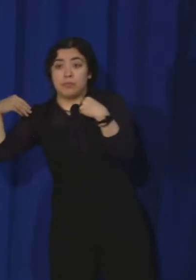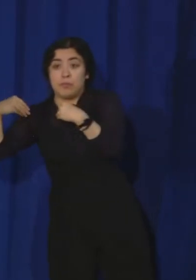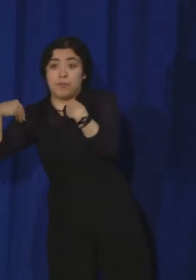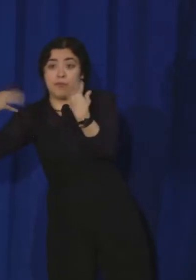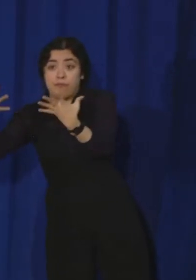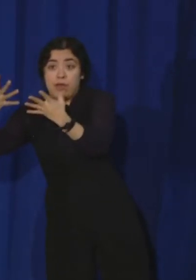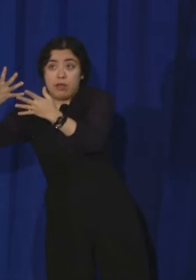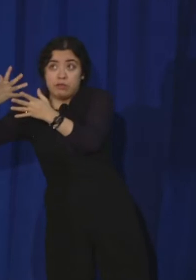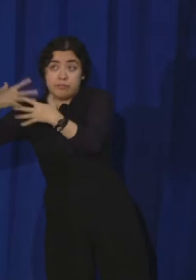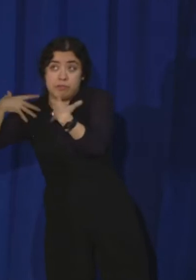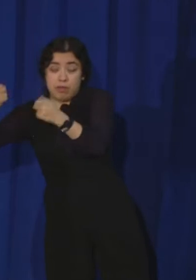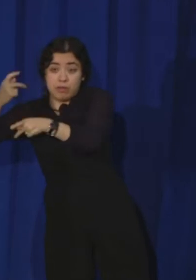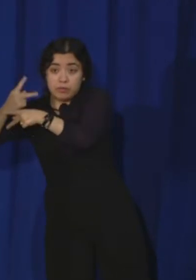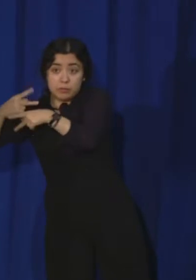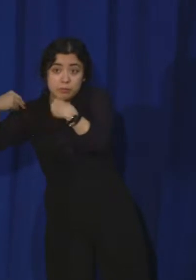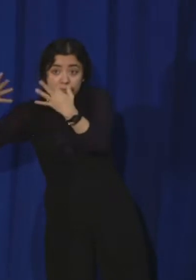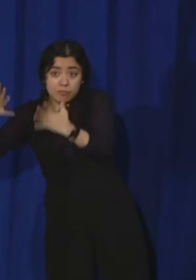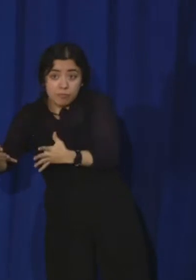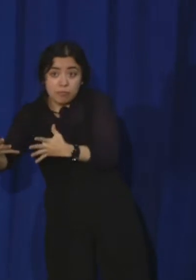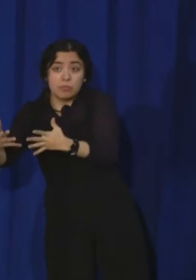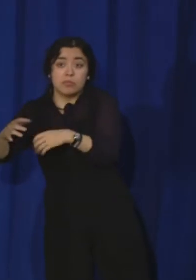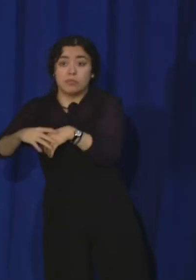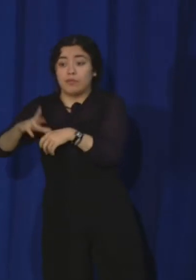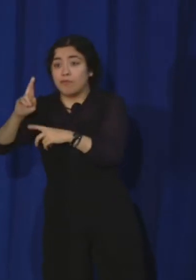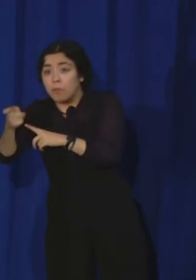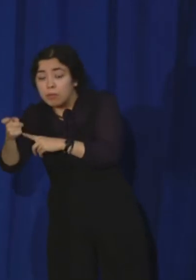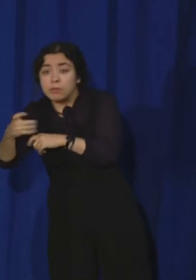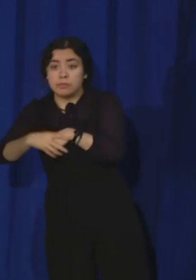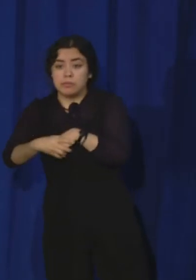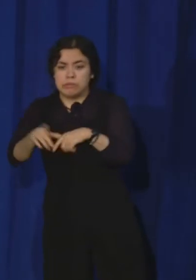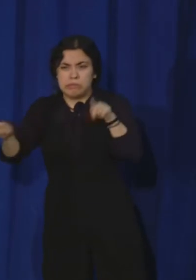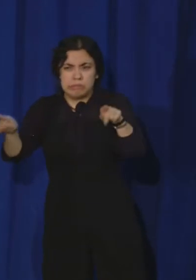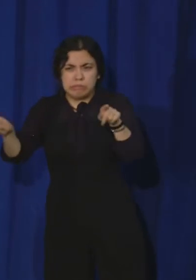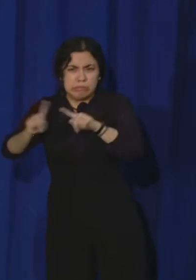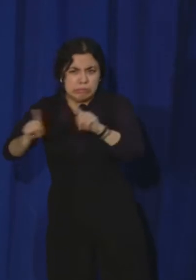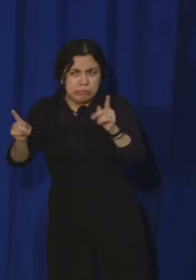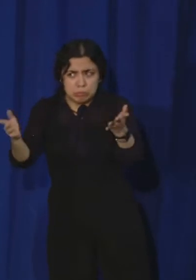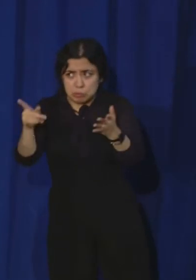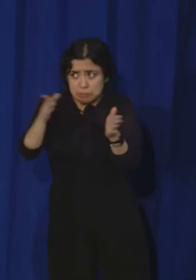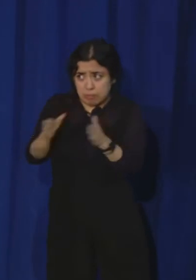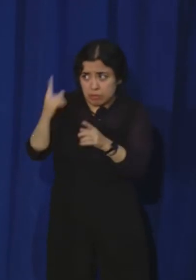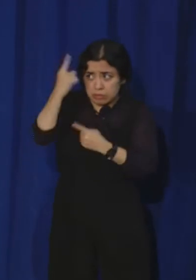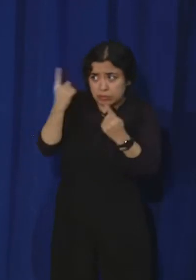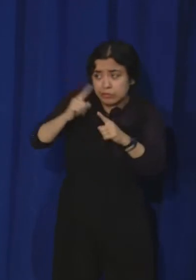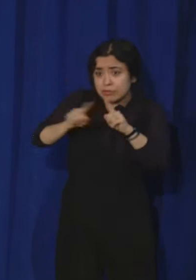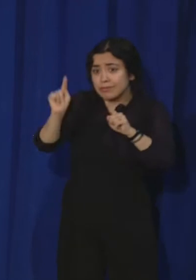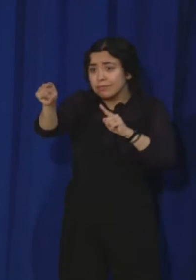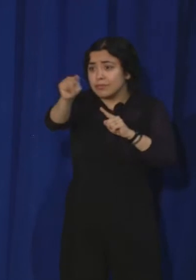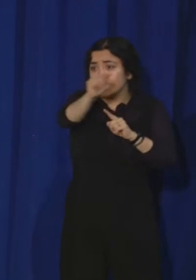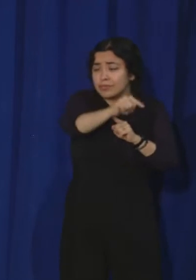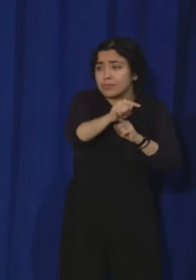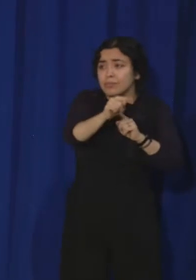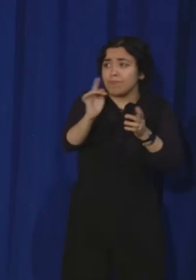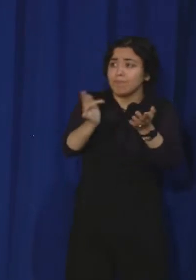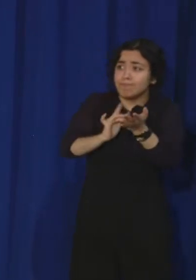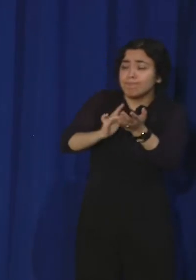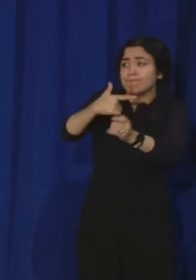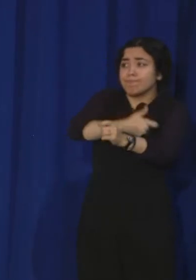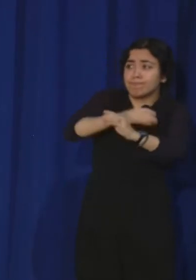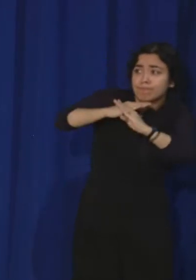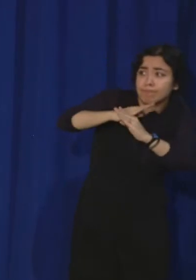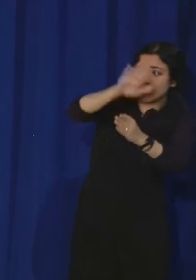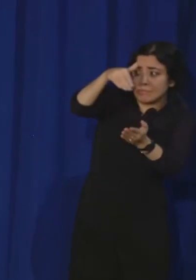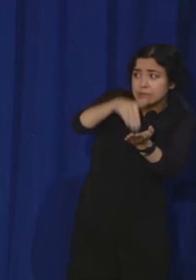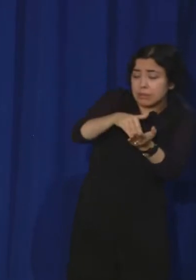through that population, will you consider other mass vaccination sites? I know some cities have converted or are converting sports arenas.